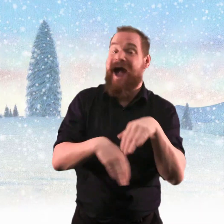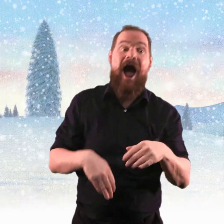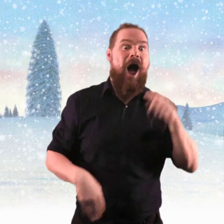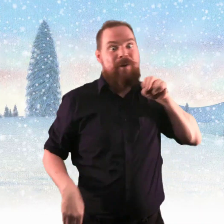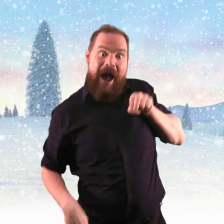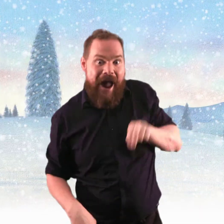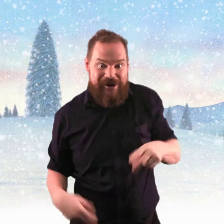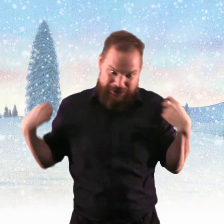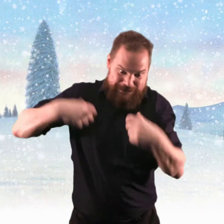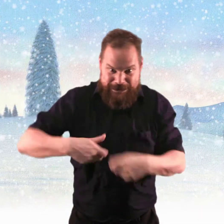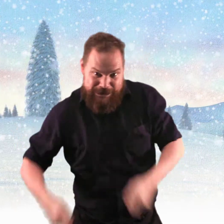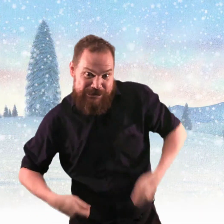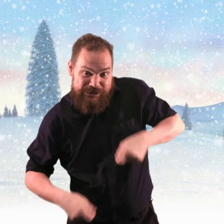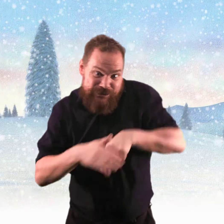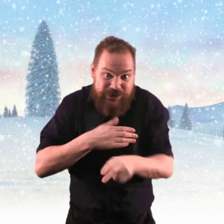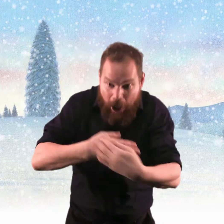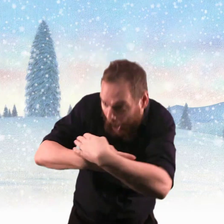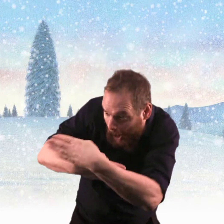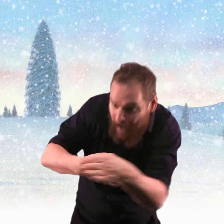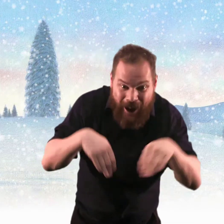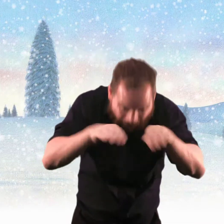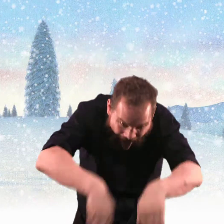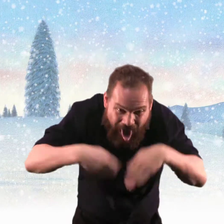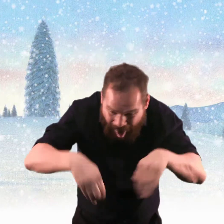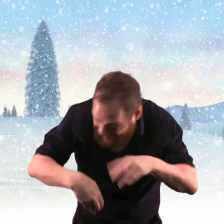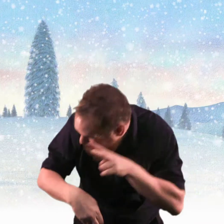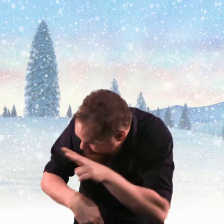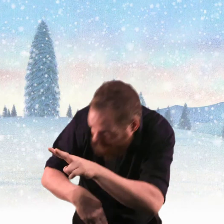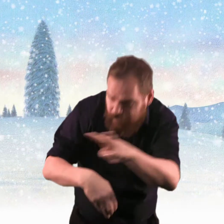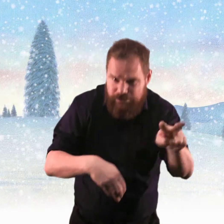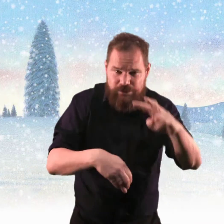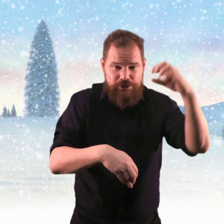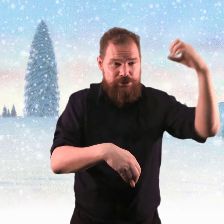Putting on his coat and shoes, they rushed out to be met by the blinding sun.